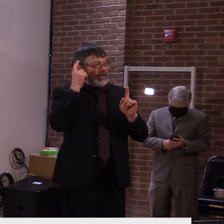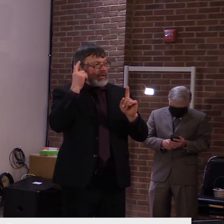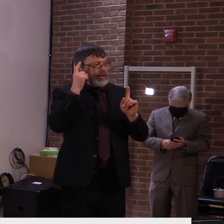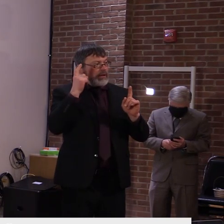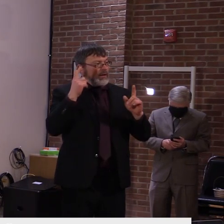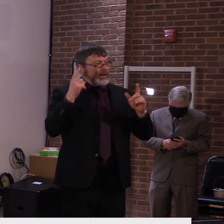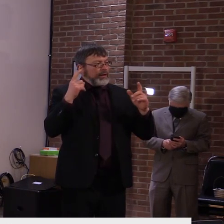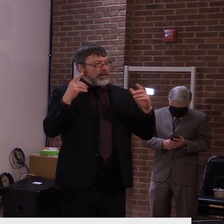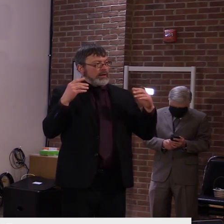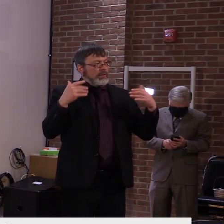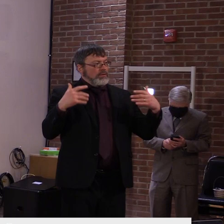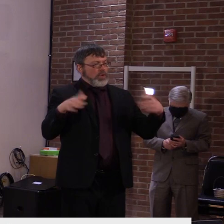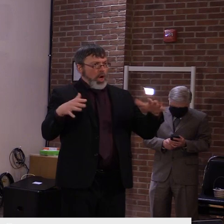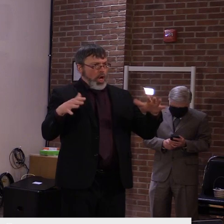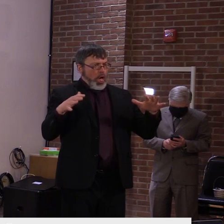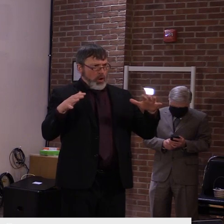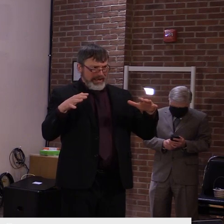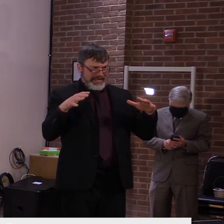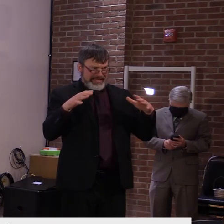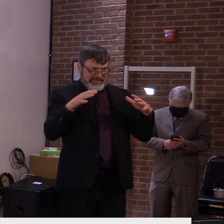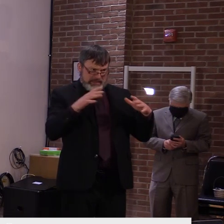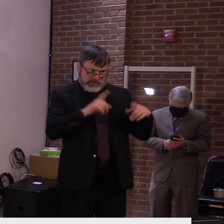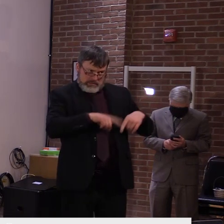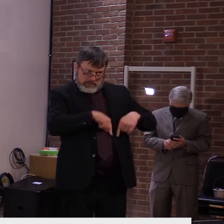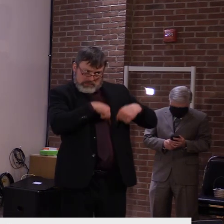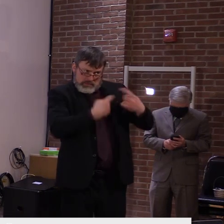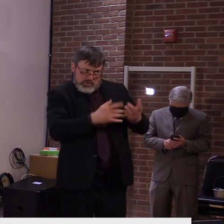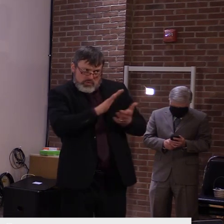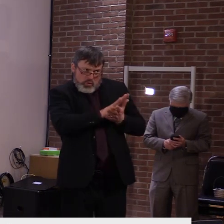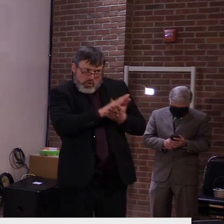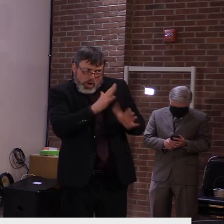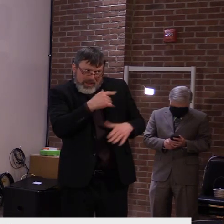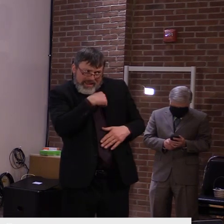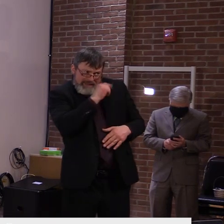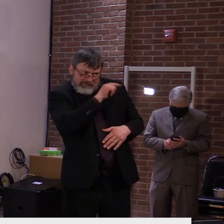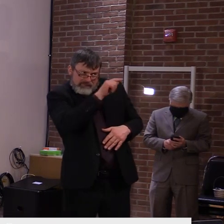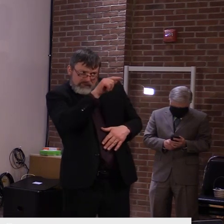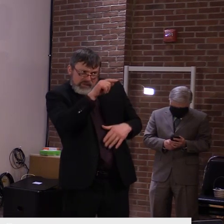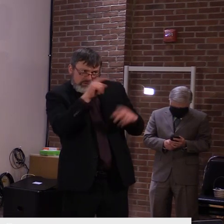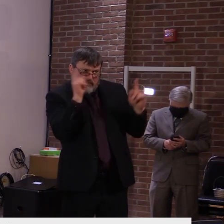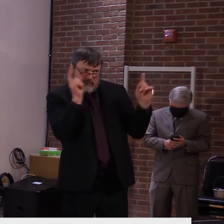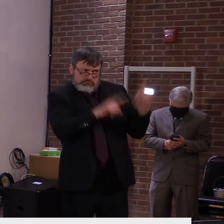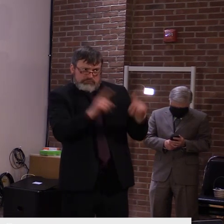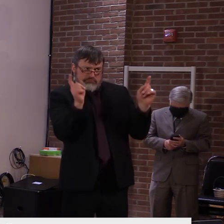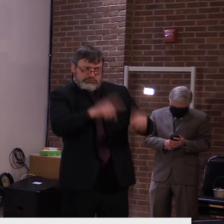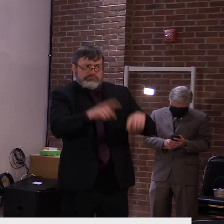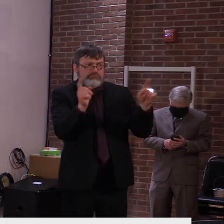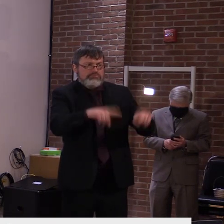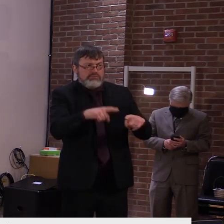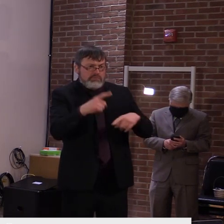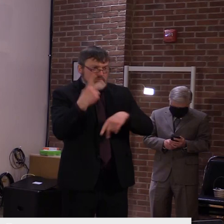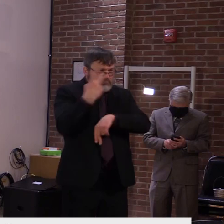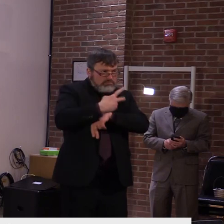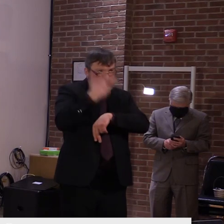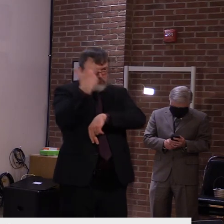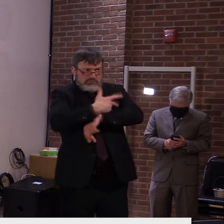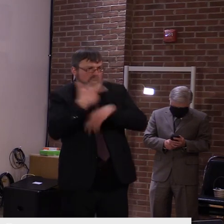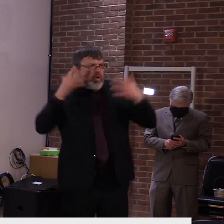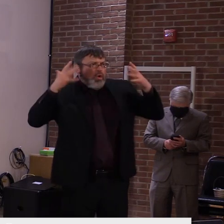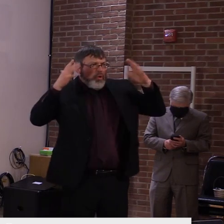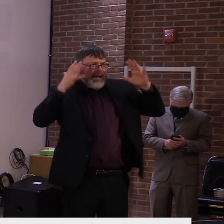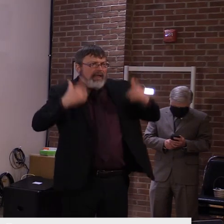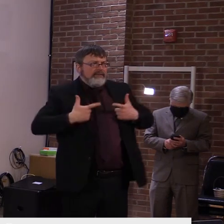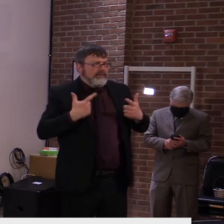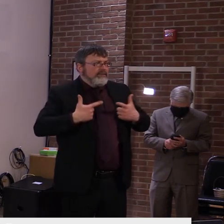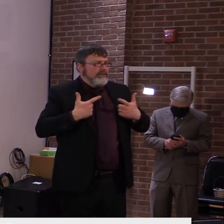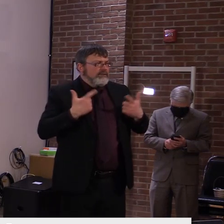for parents, very similar vein, how are our kids safe? And I think people should understand it and have some confidence that we have really good insight in any given moment as